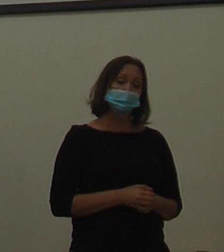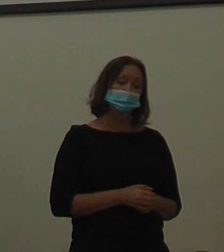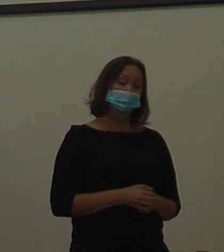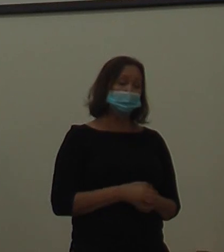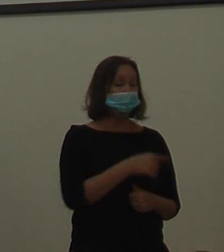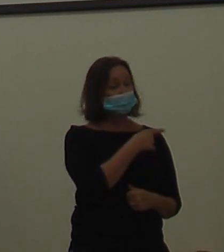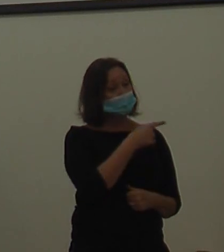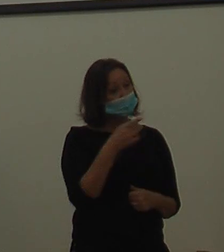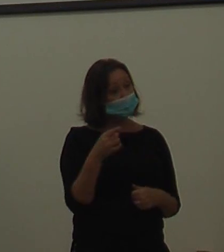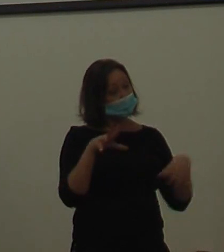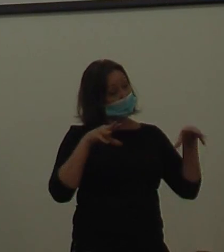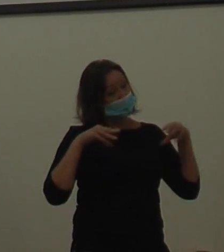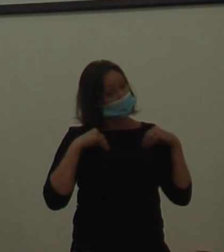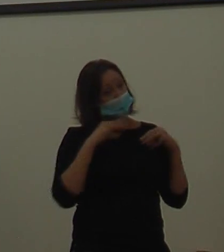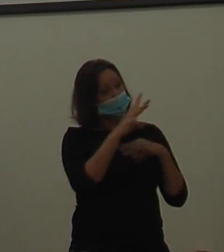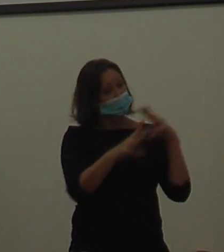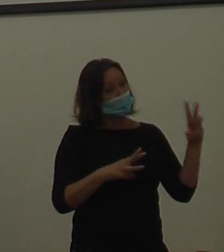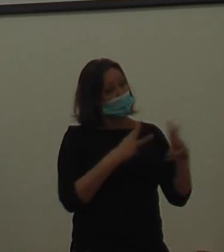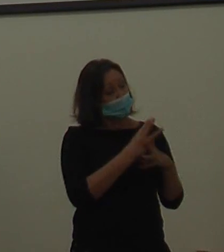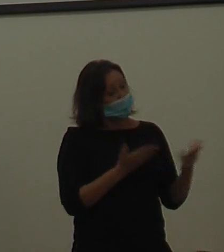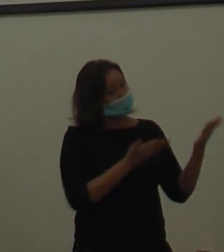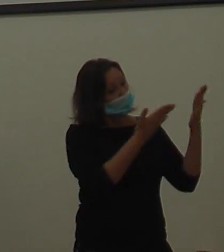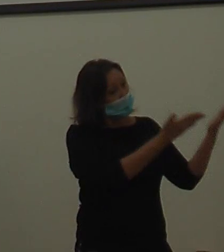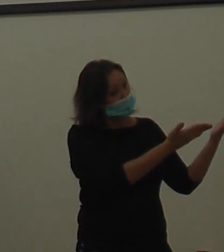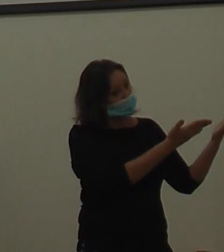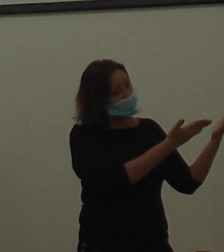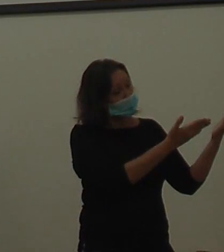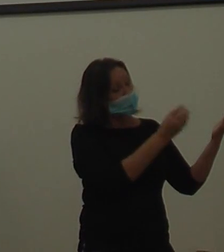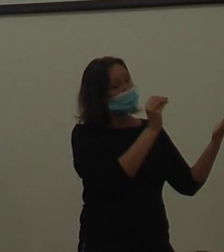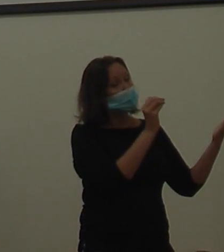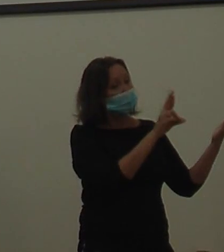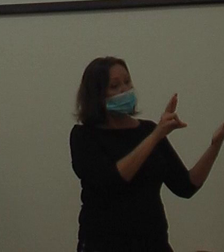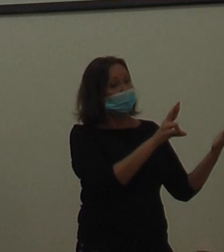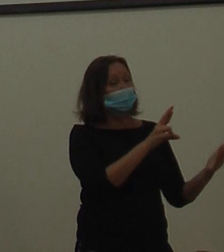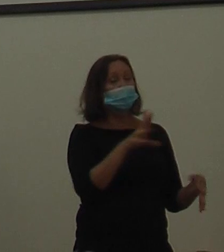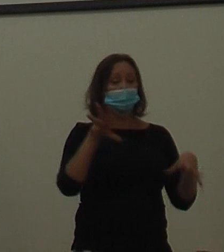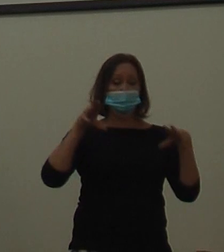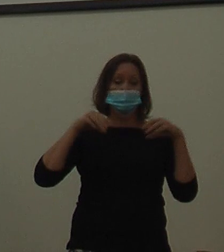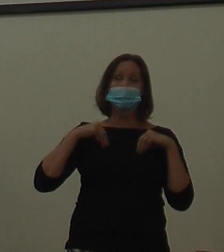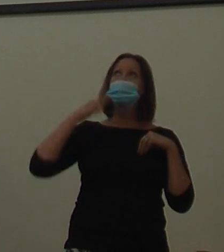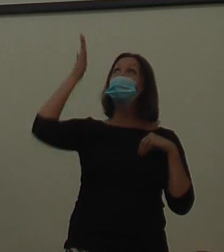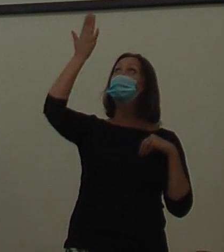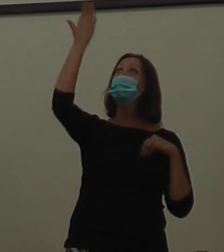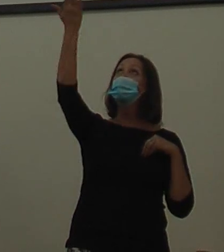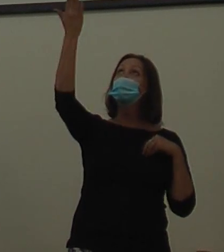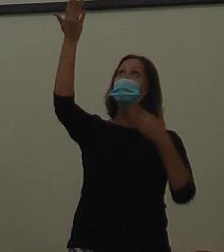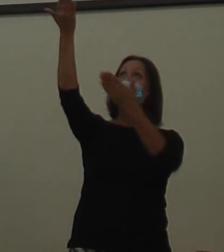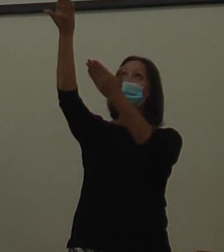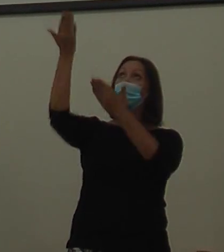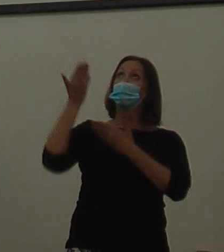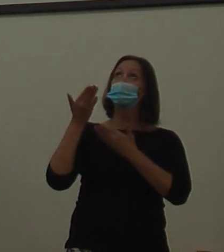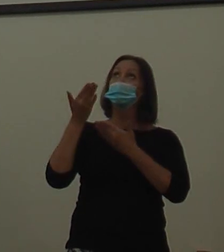Do you accept what the world has to offer, or do you accept what God has to offer?